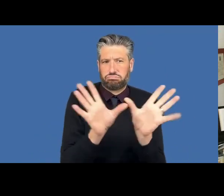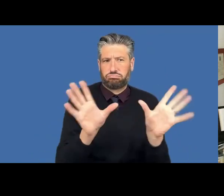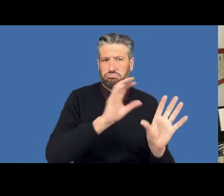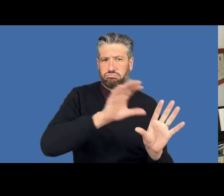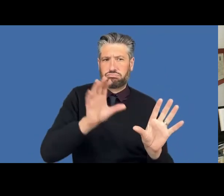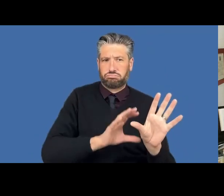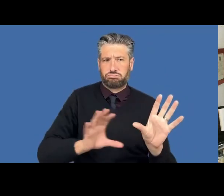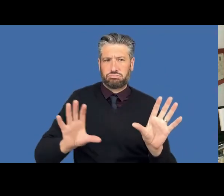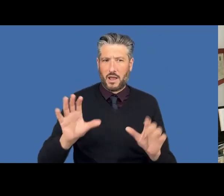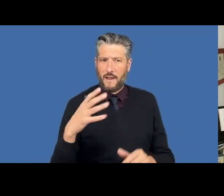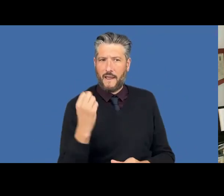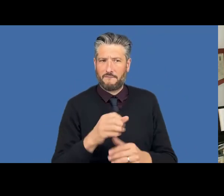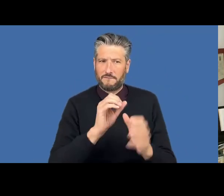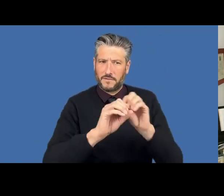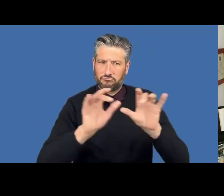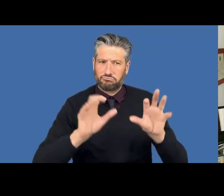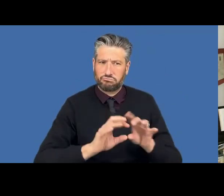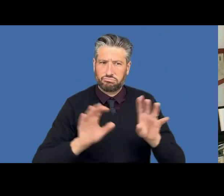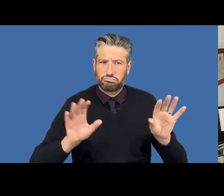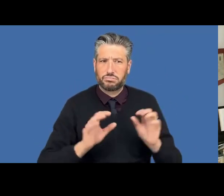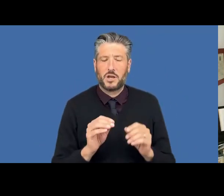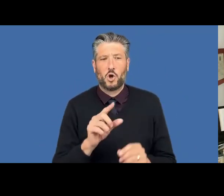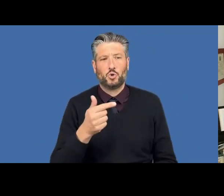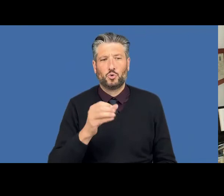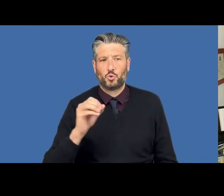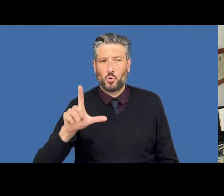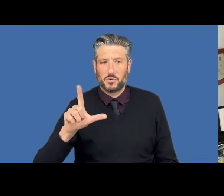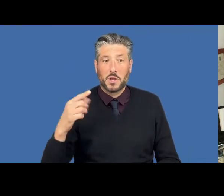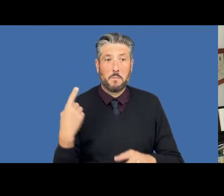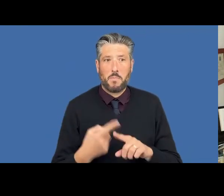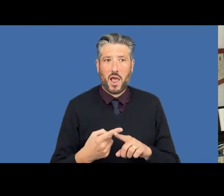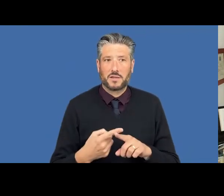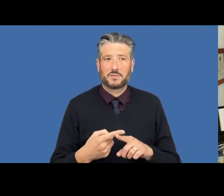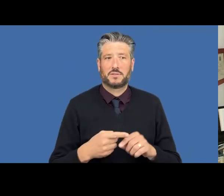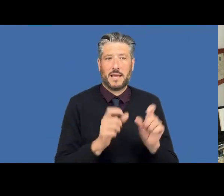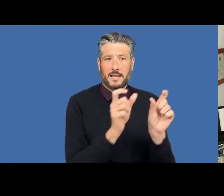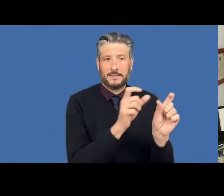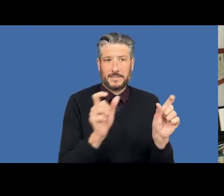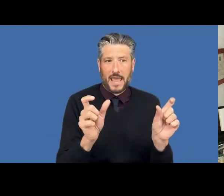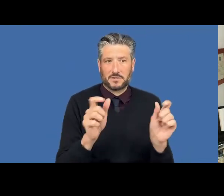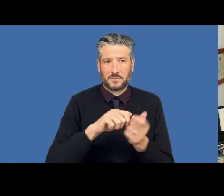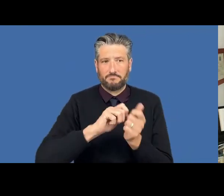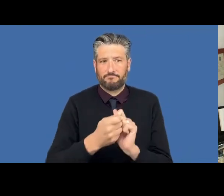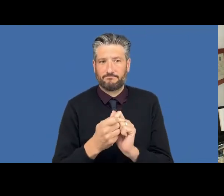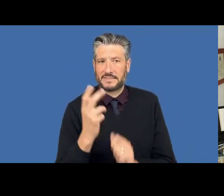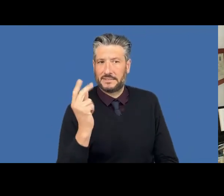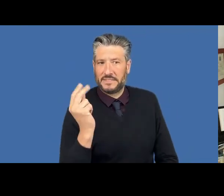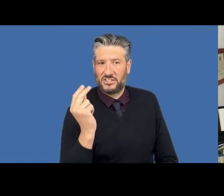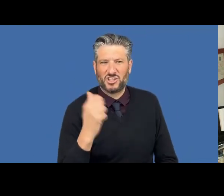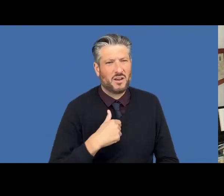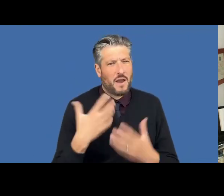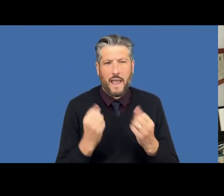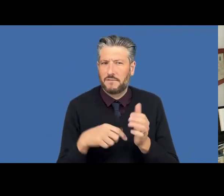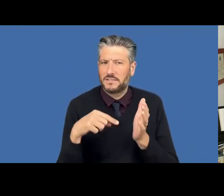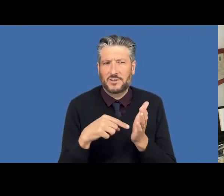use text-to-speech. These things support me in my job. We also deploy